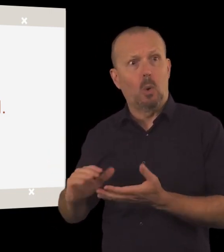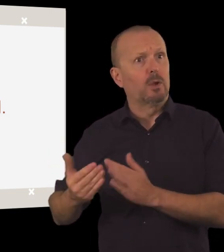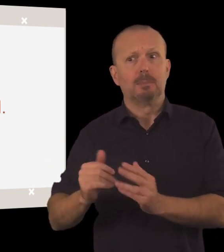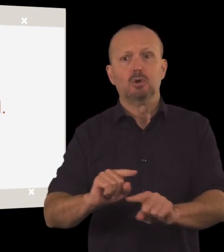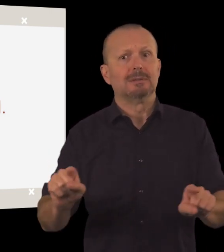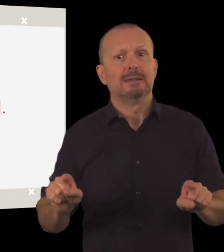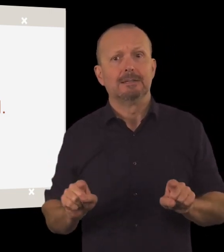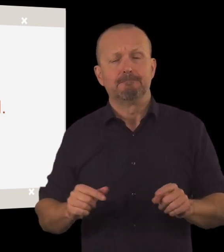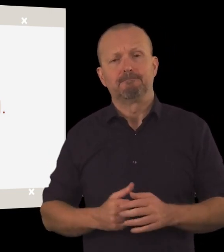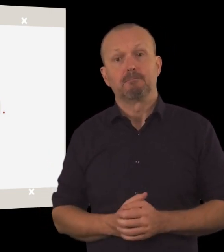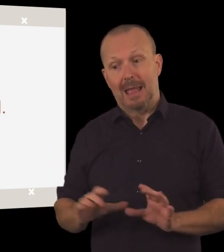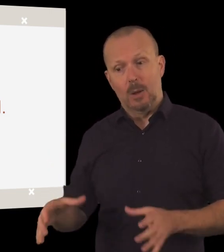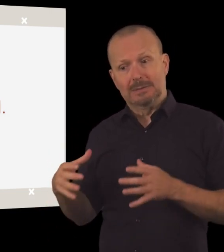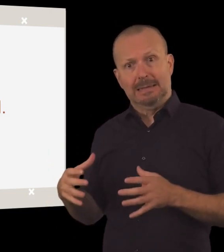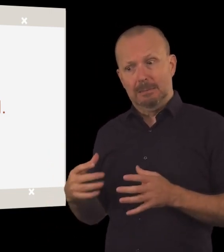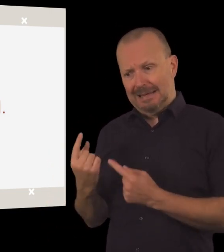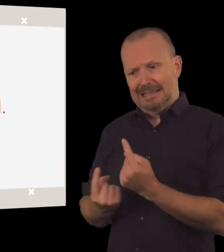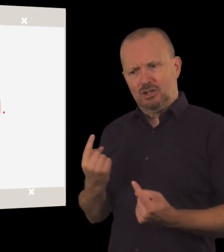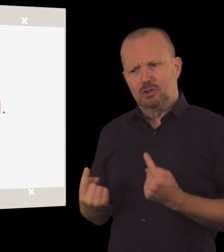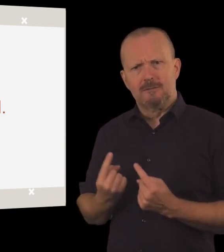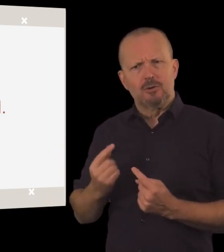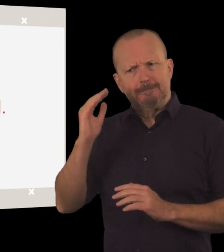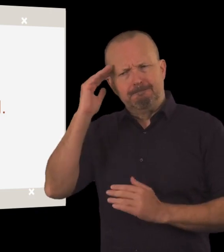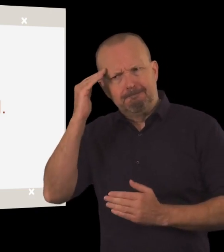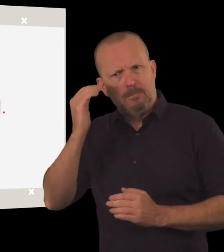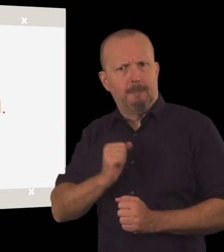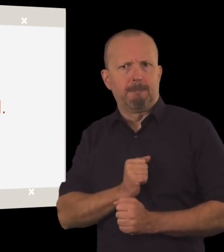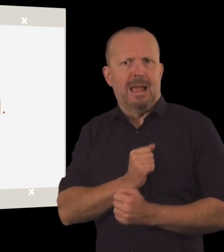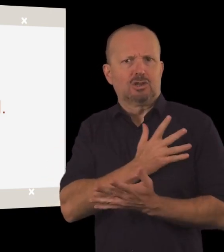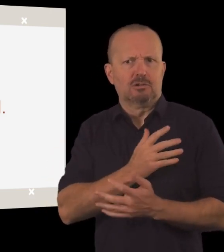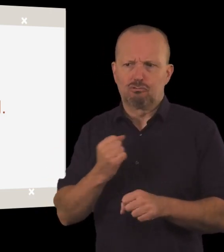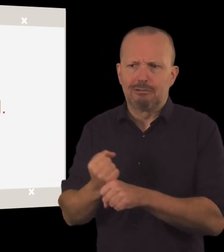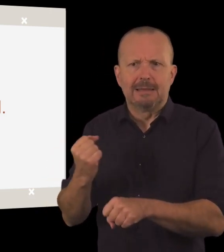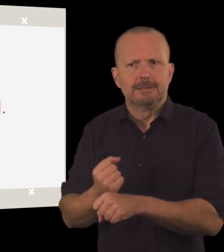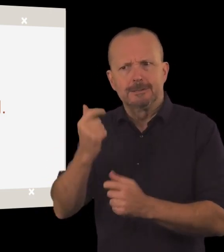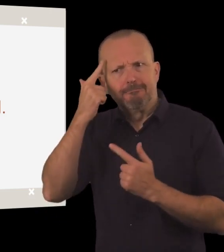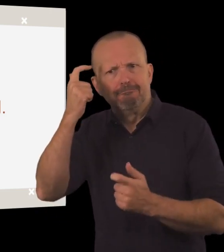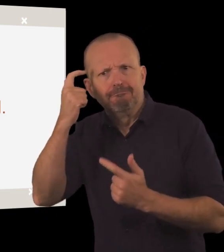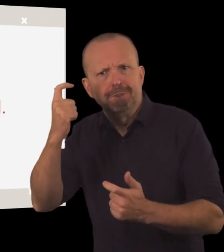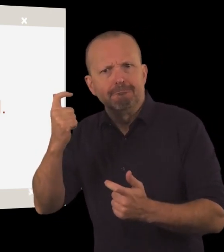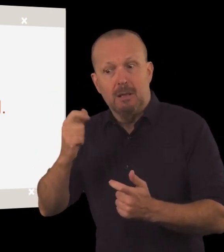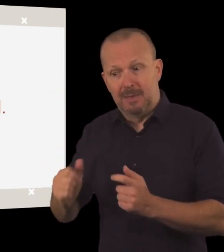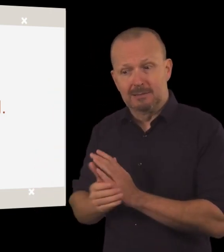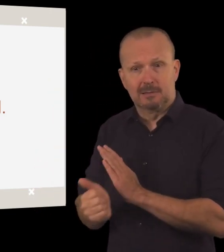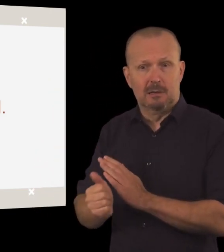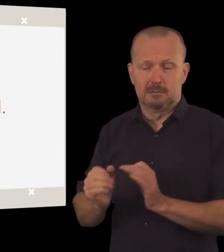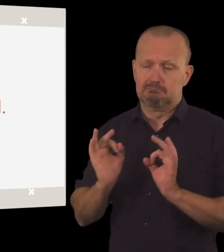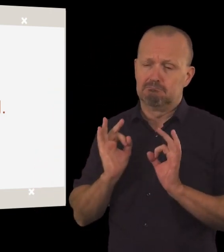our skills, and our creativity. It's like putting the oxygen mask on before you help others with